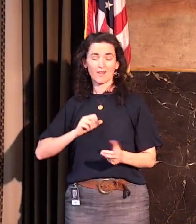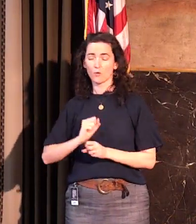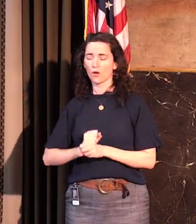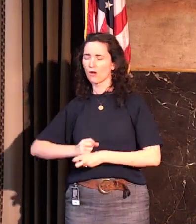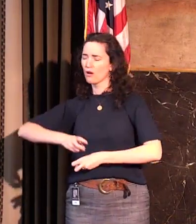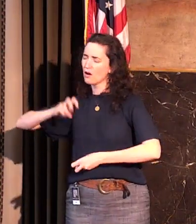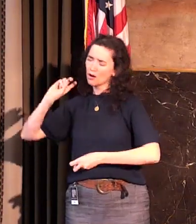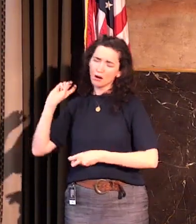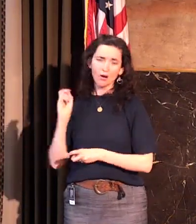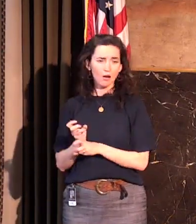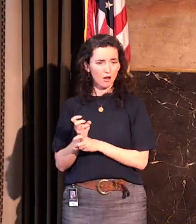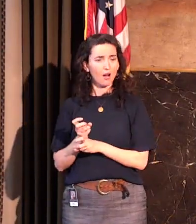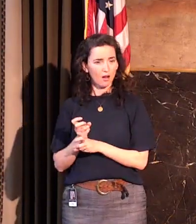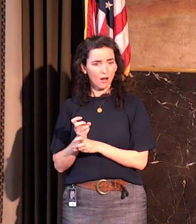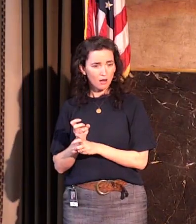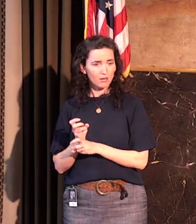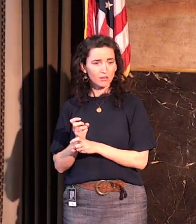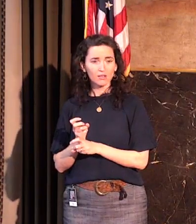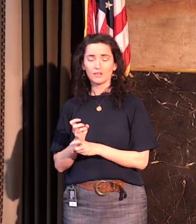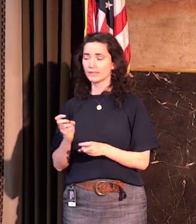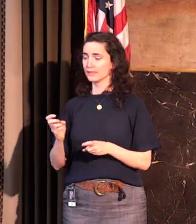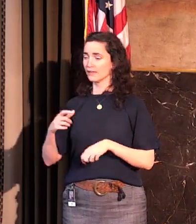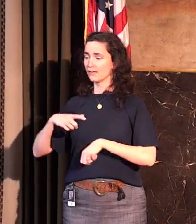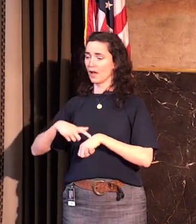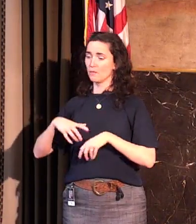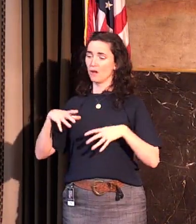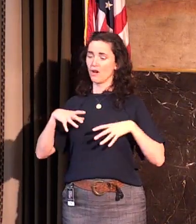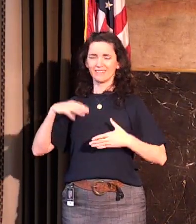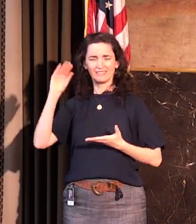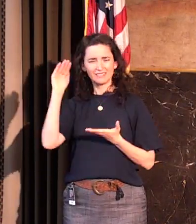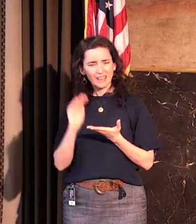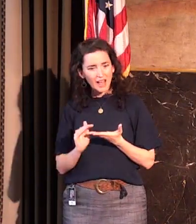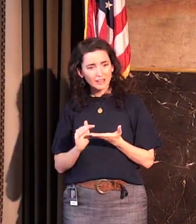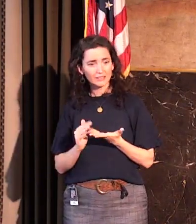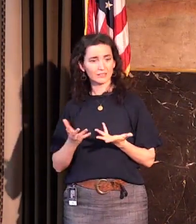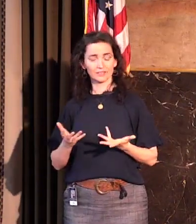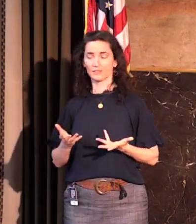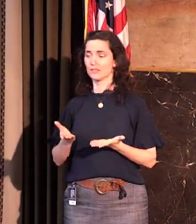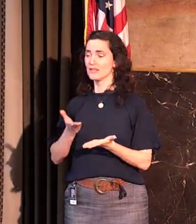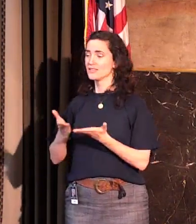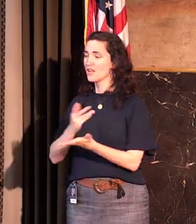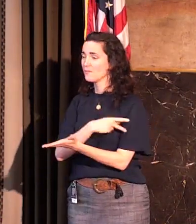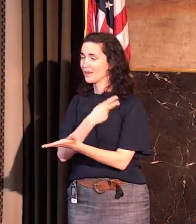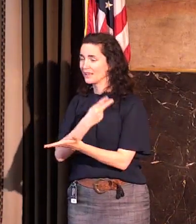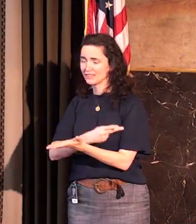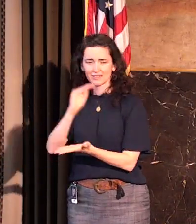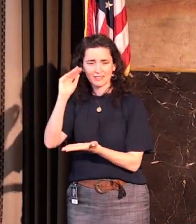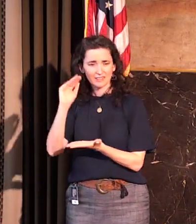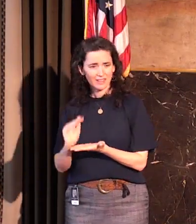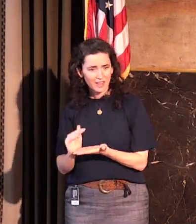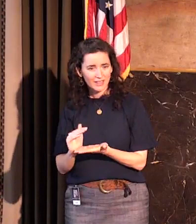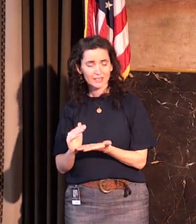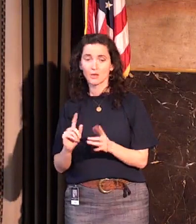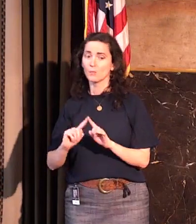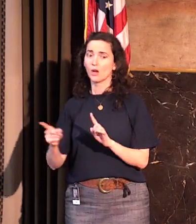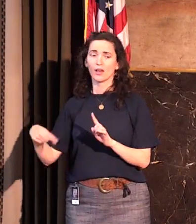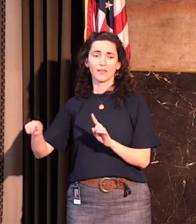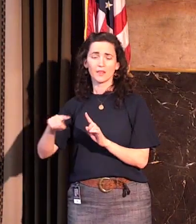hard with minimal downtime to serve their patients, but they're stretched very, very